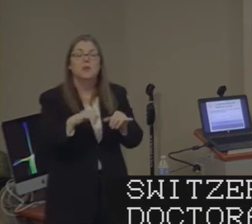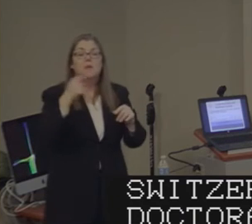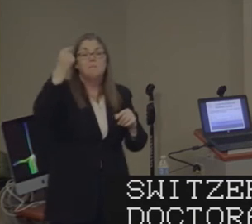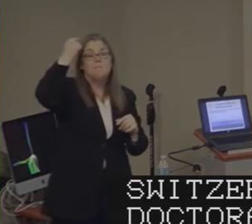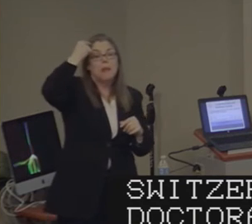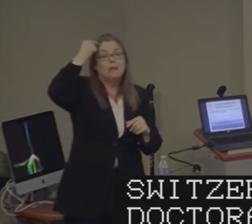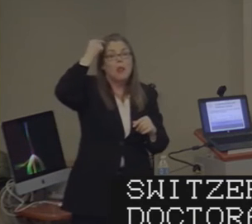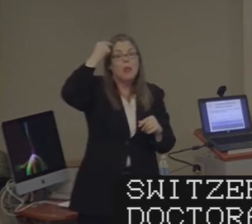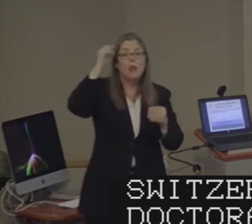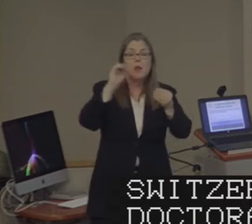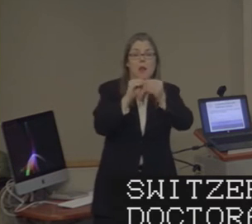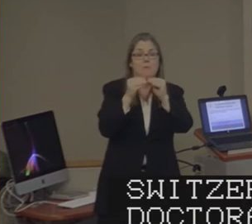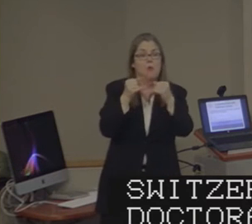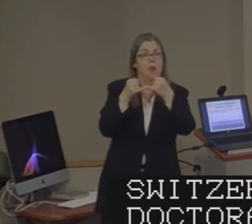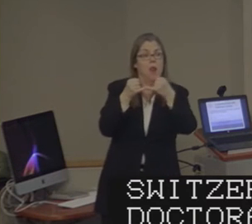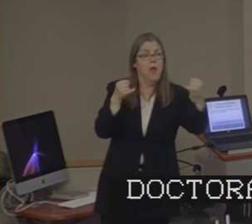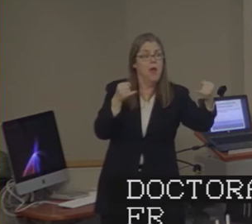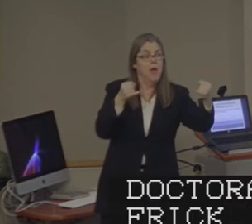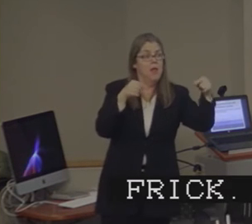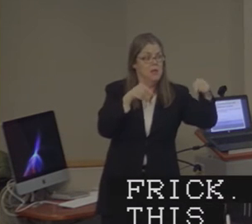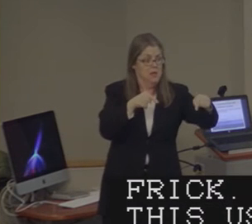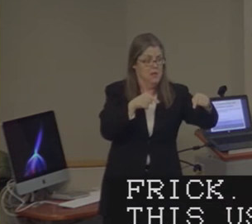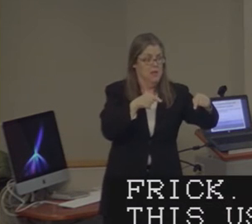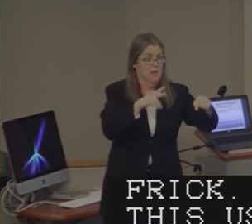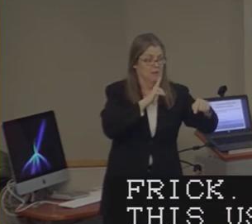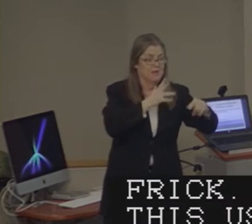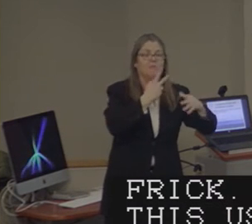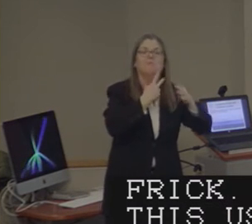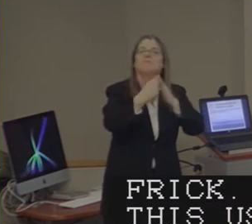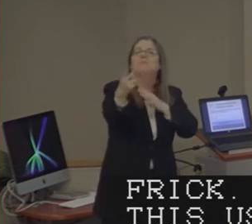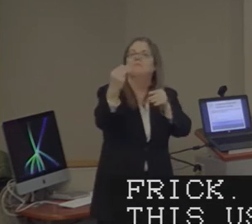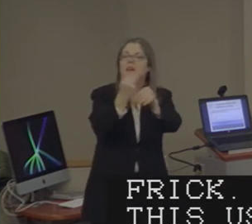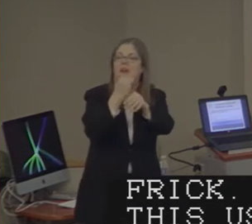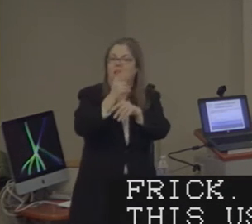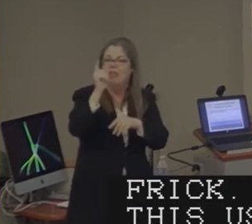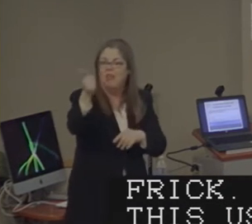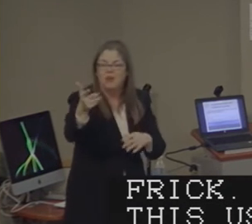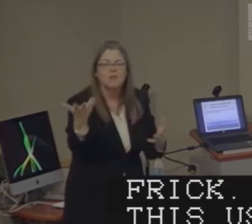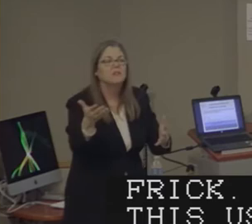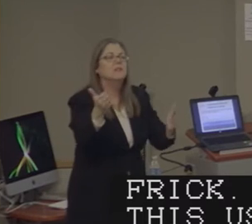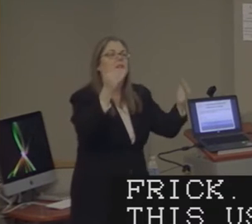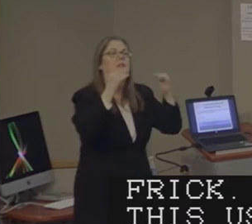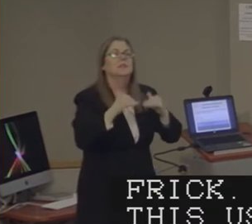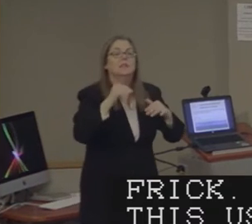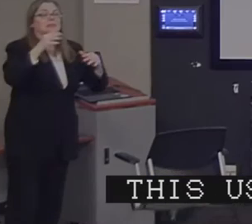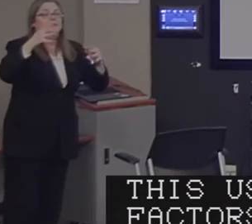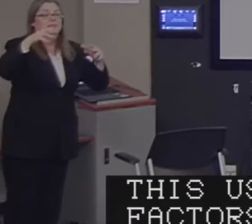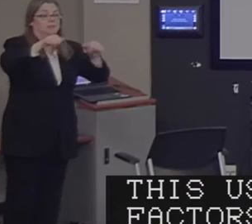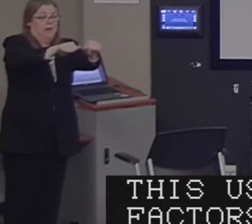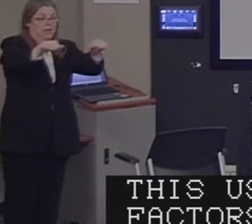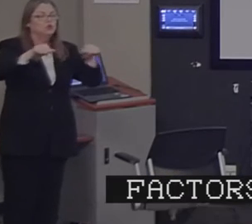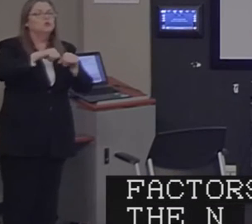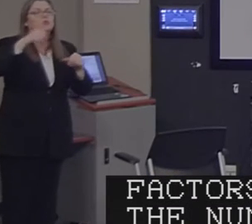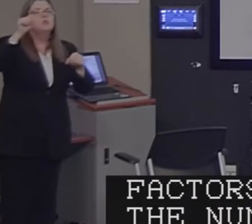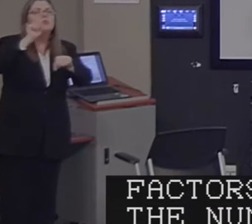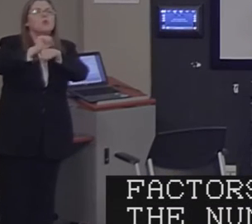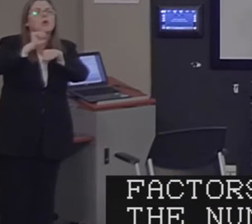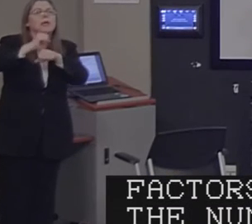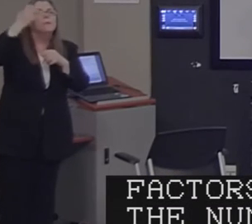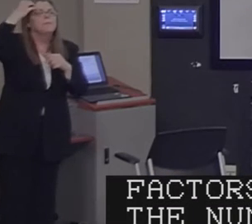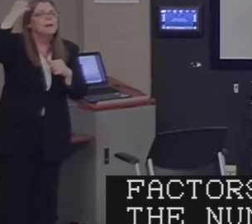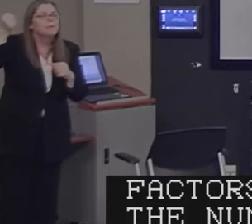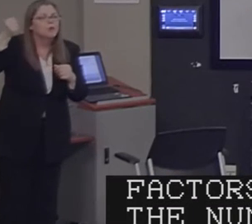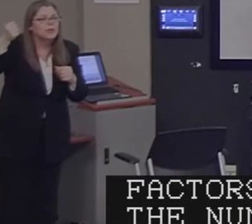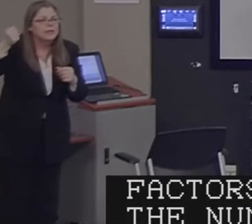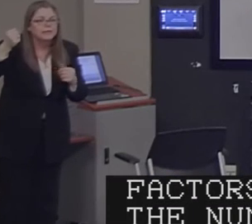up again as a predictor of later math. We also got spatial working memory, which may interest some of you. And we got